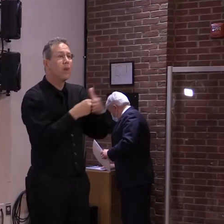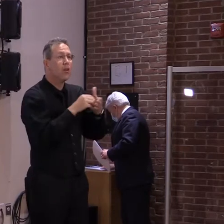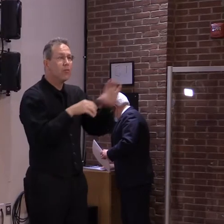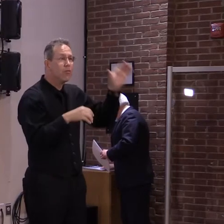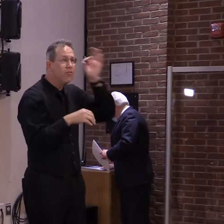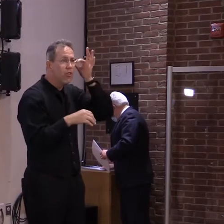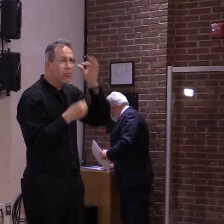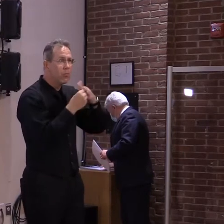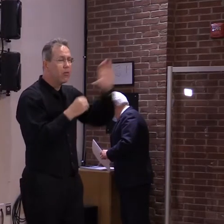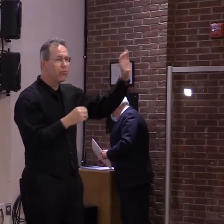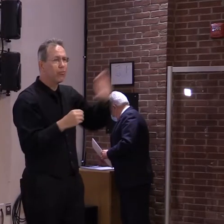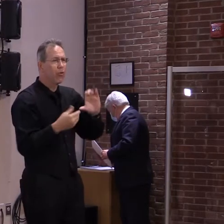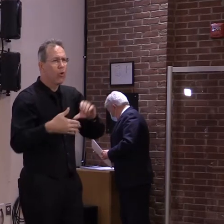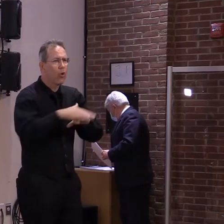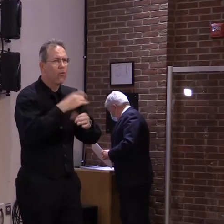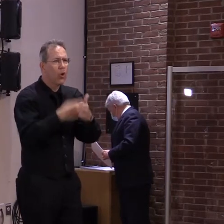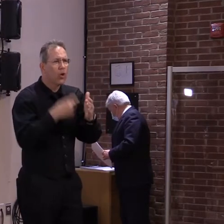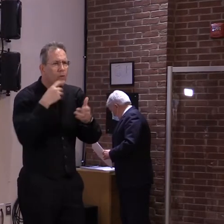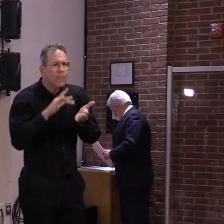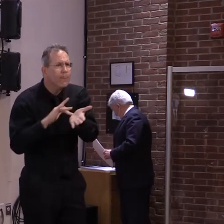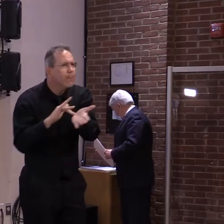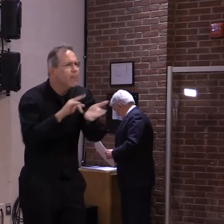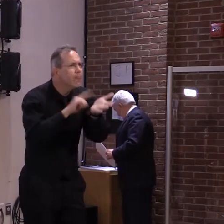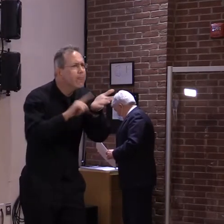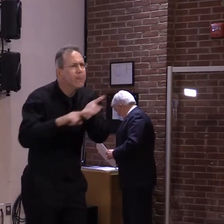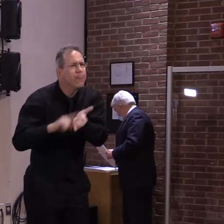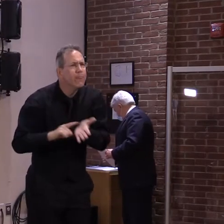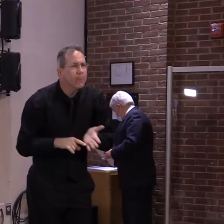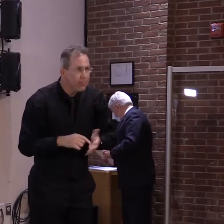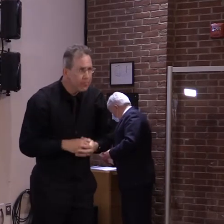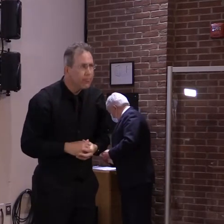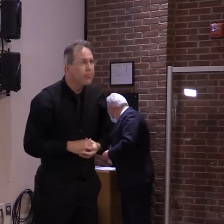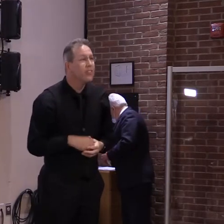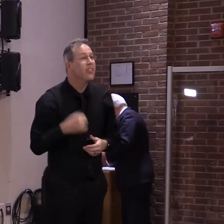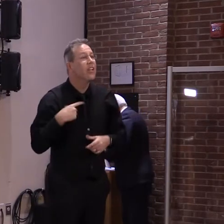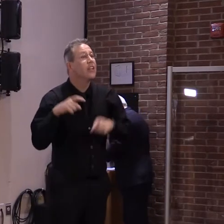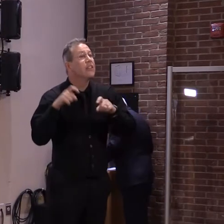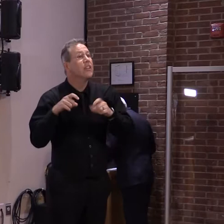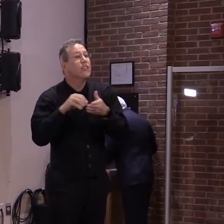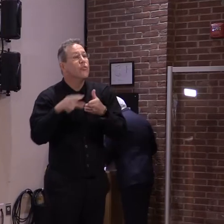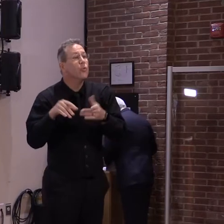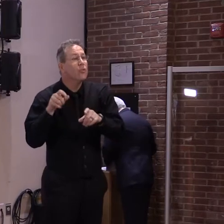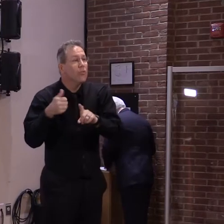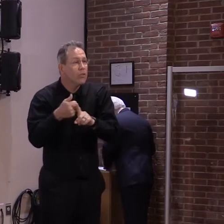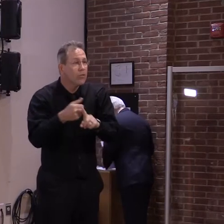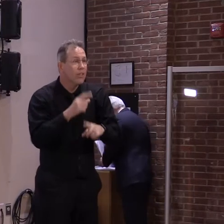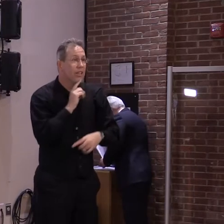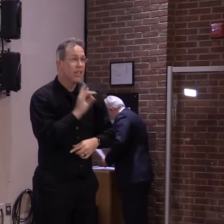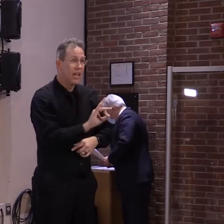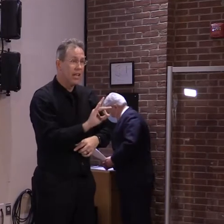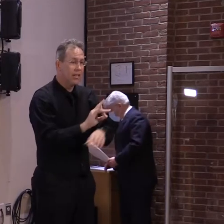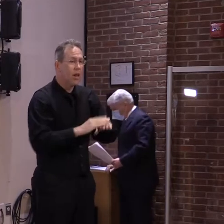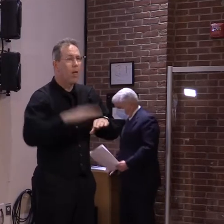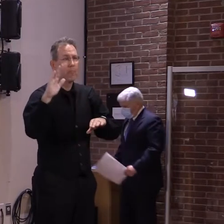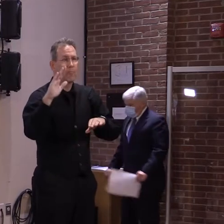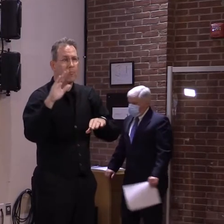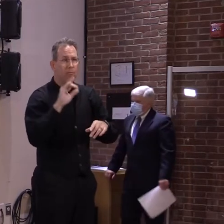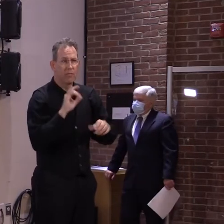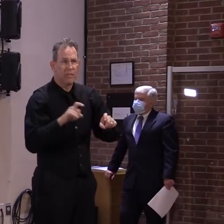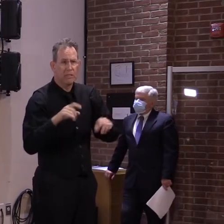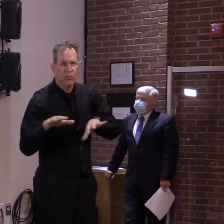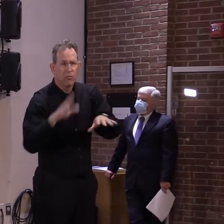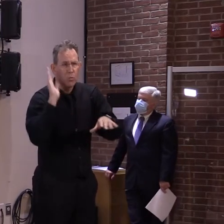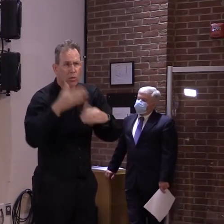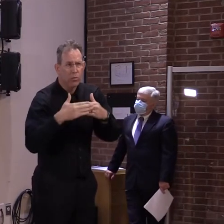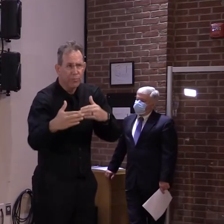Program will offer testing to unvaccinated students age 8 and above. Testing will be voluntary, free to families, and conducted with